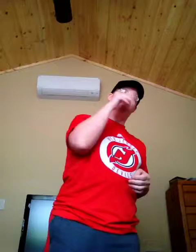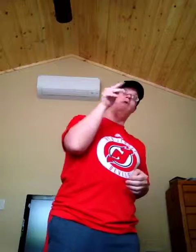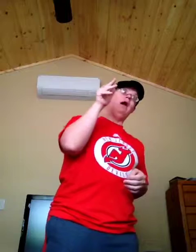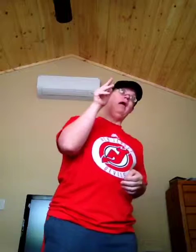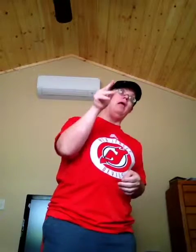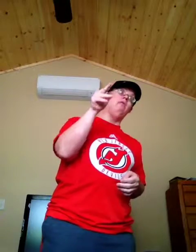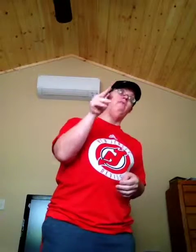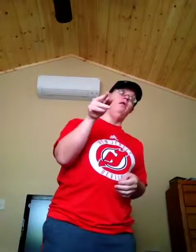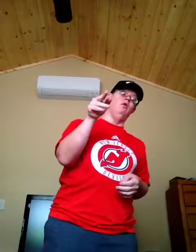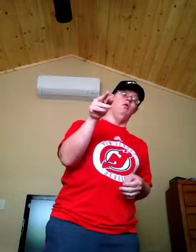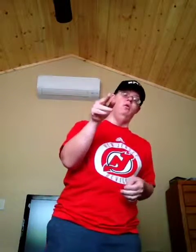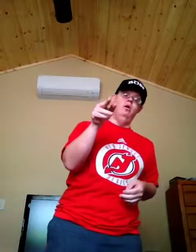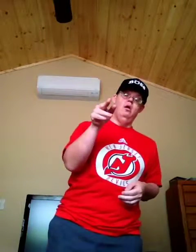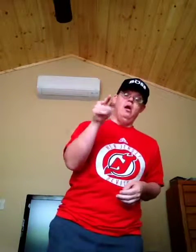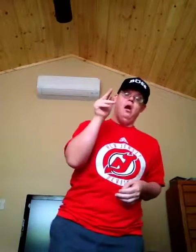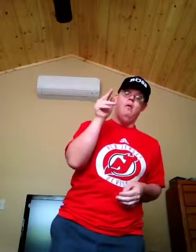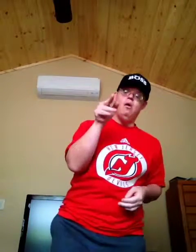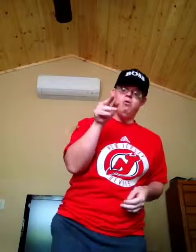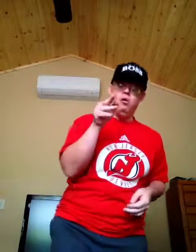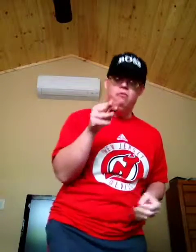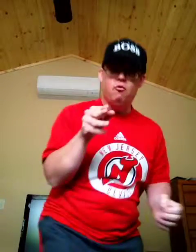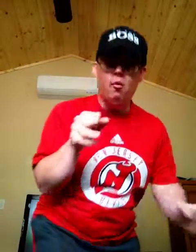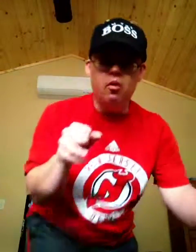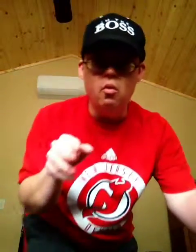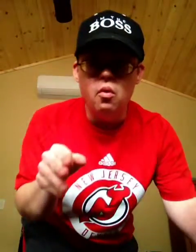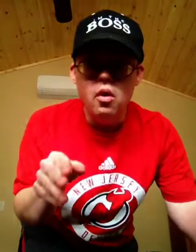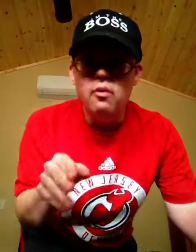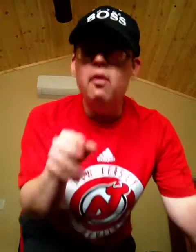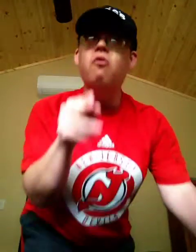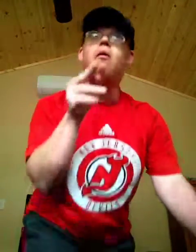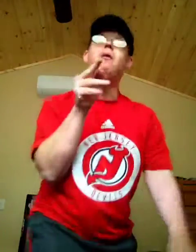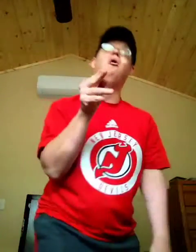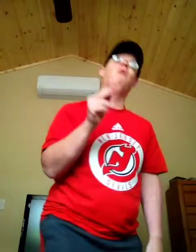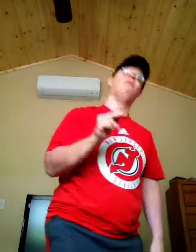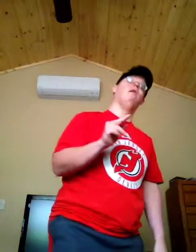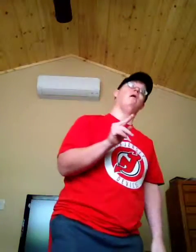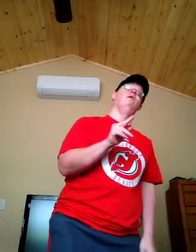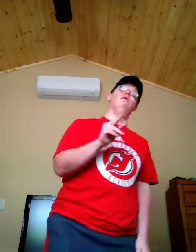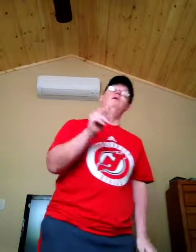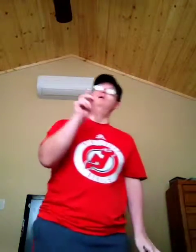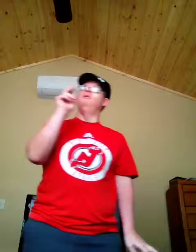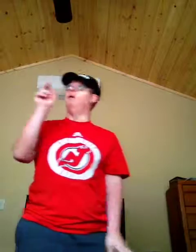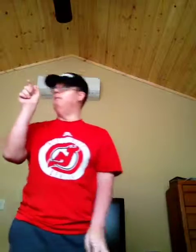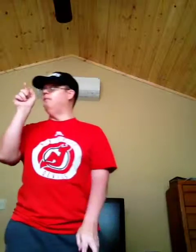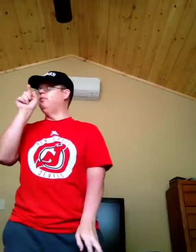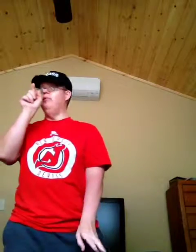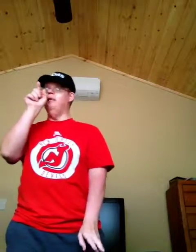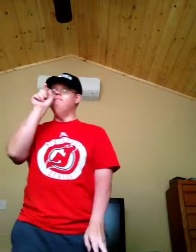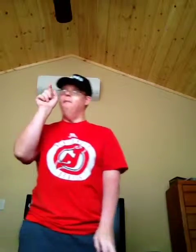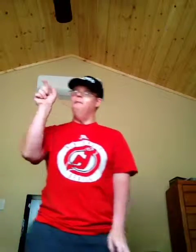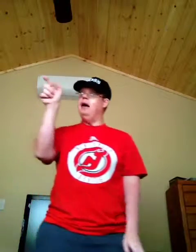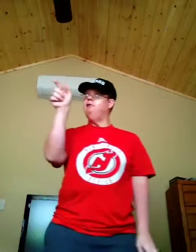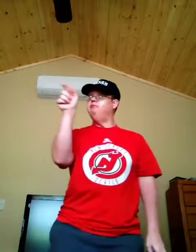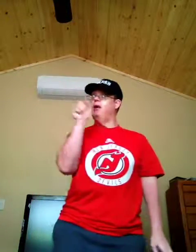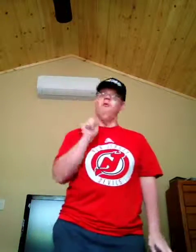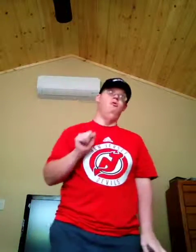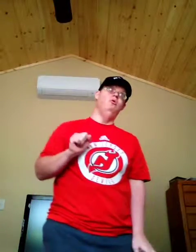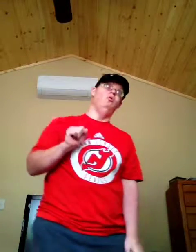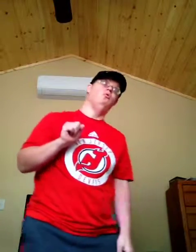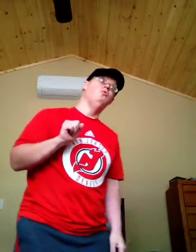Before I end the video, I want to inform you. There's a baseball player that my father knew who